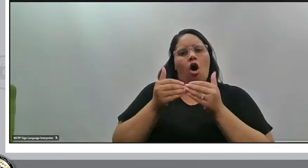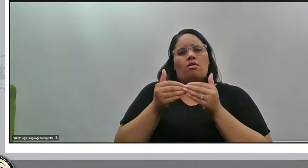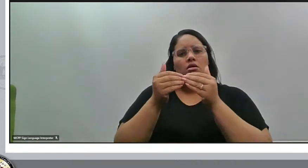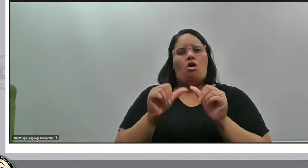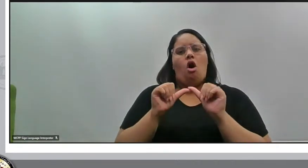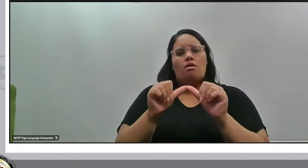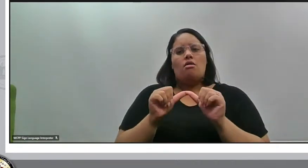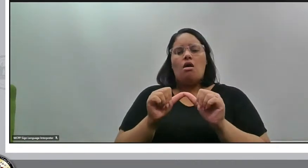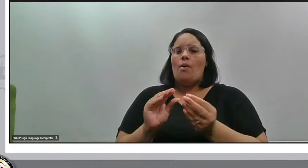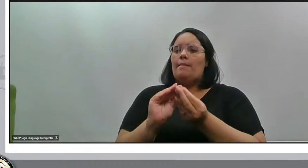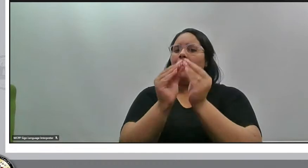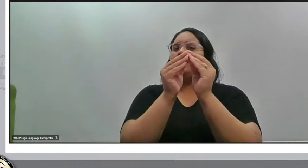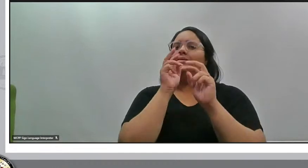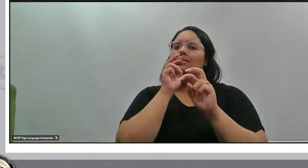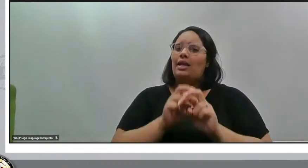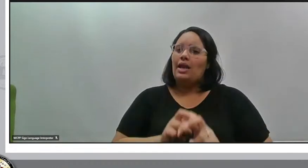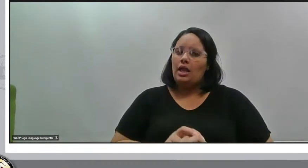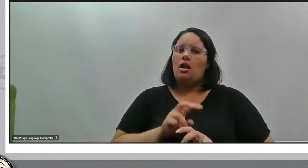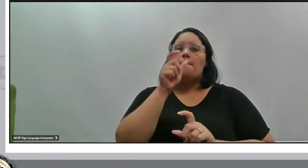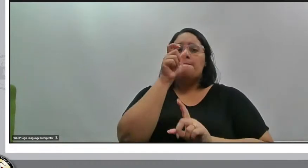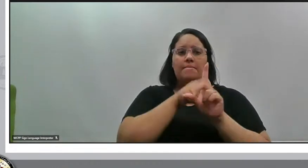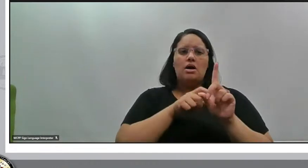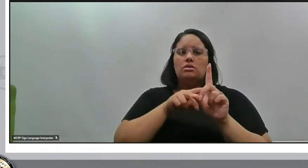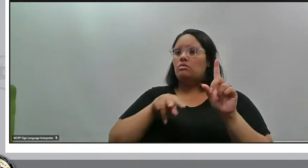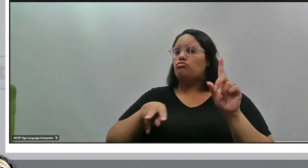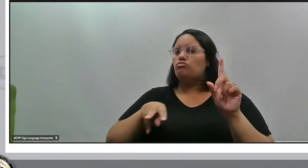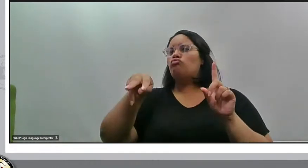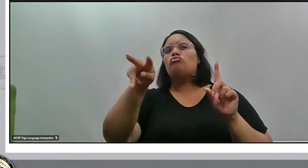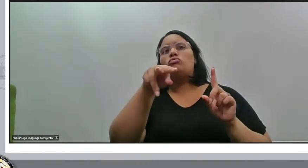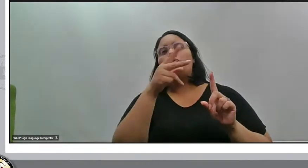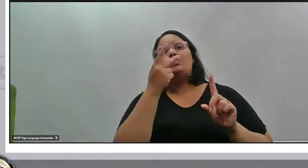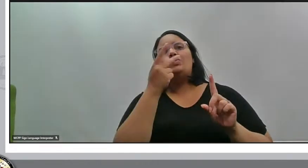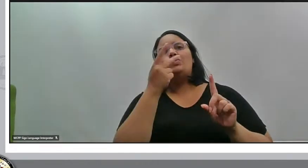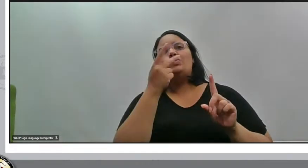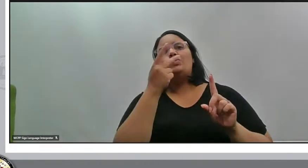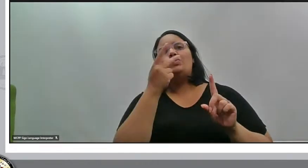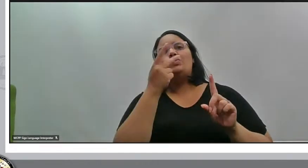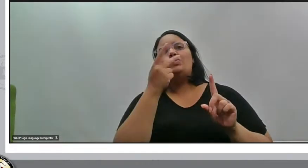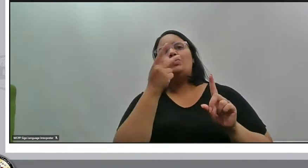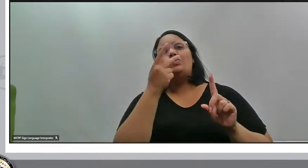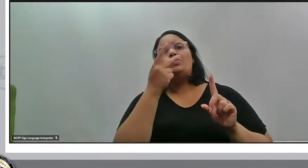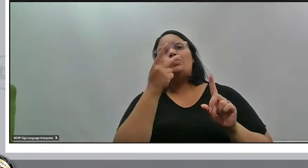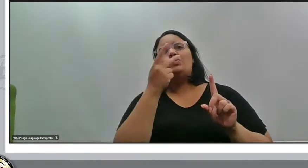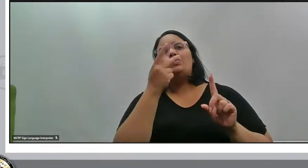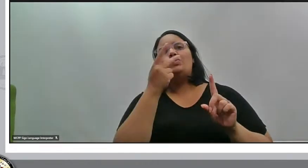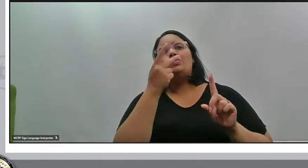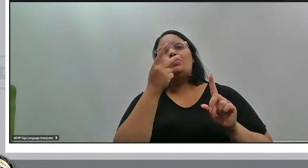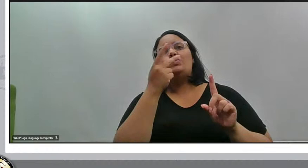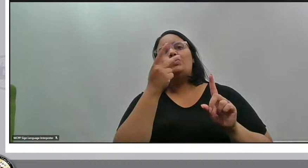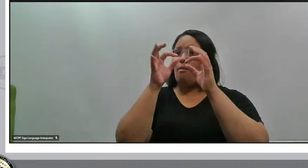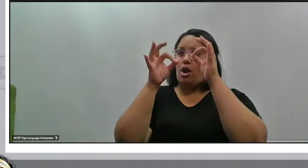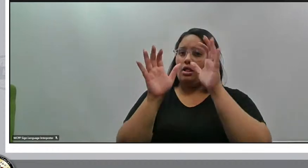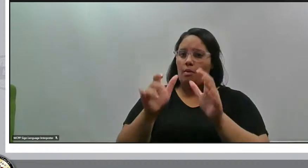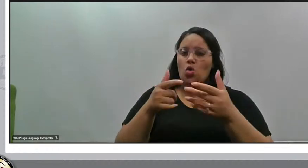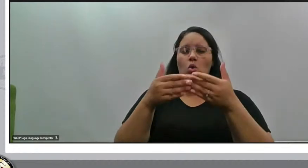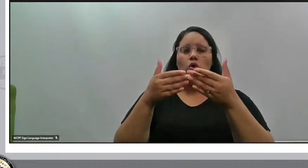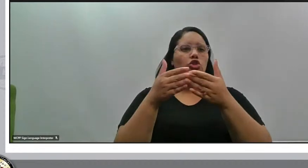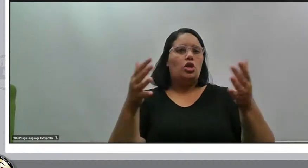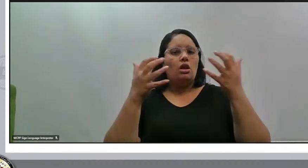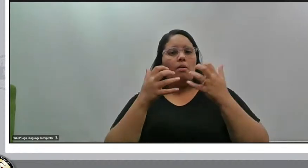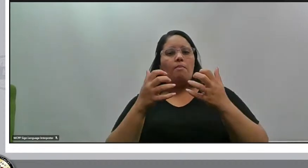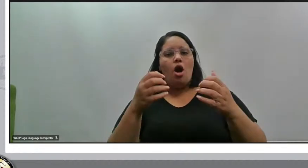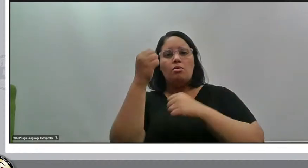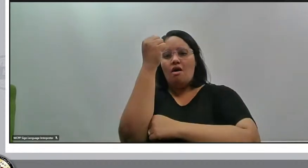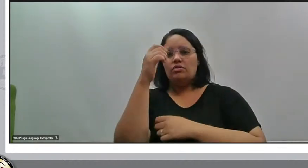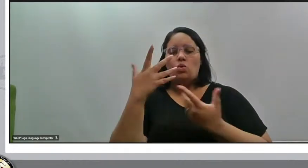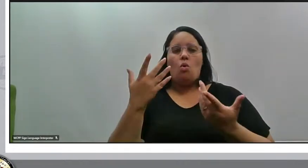where someone goes around and they check in the respective, whether it is a political party office or a general parliamentary office, whether